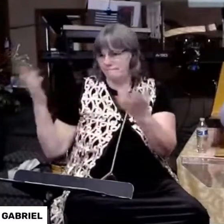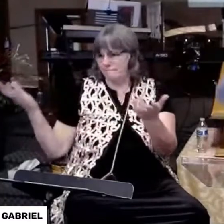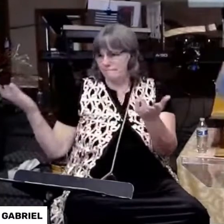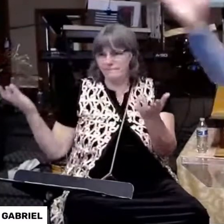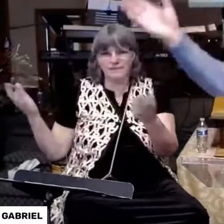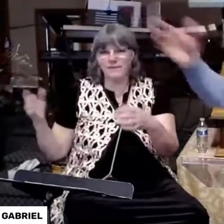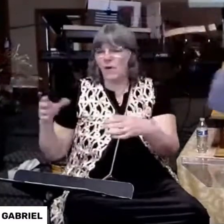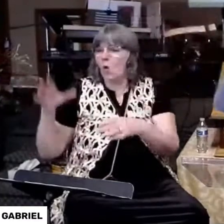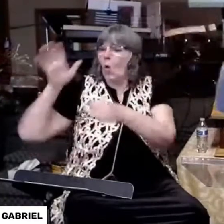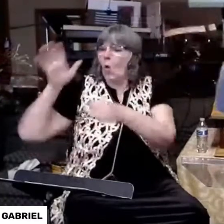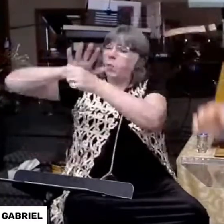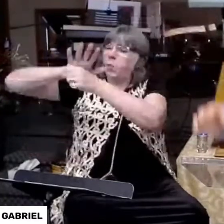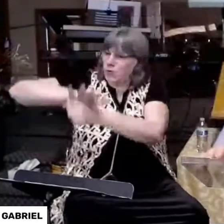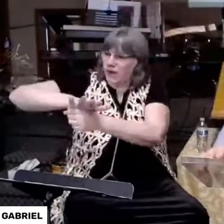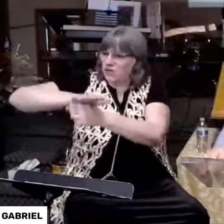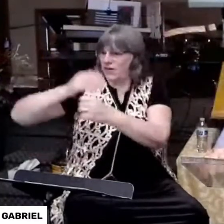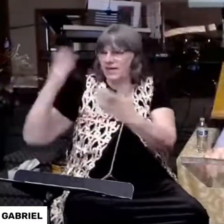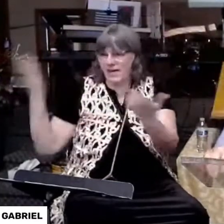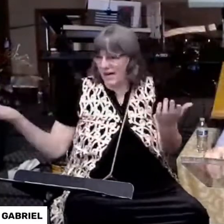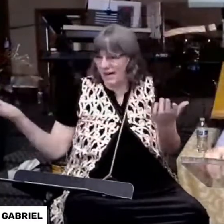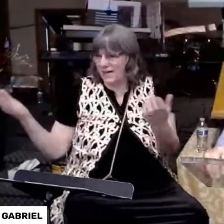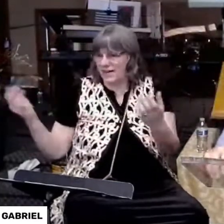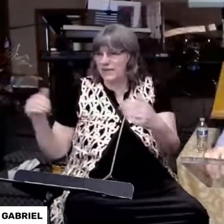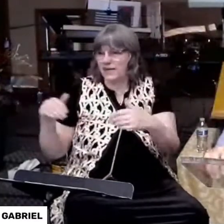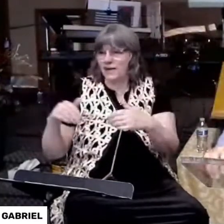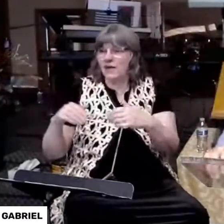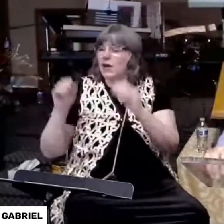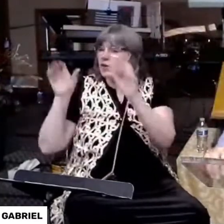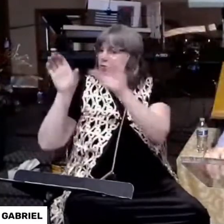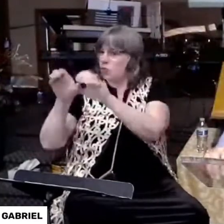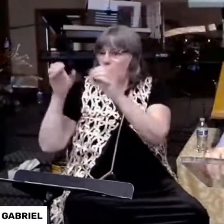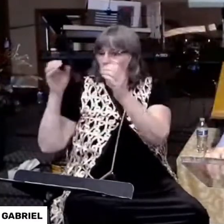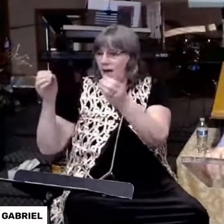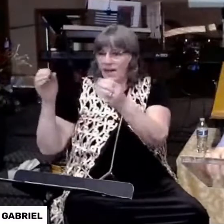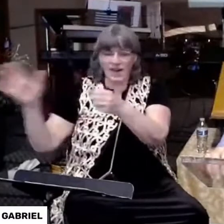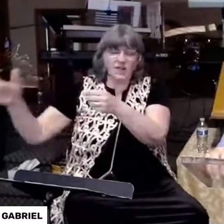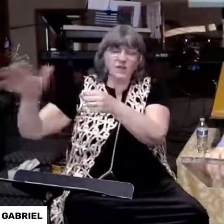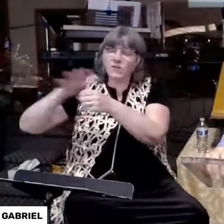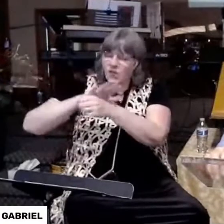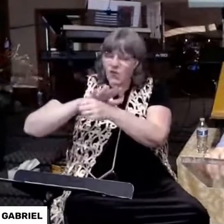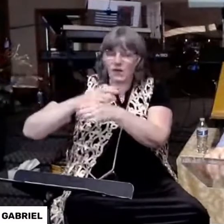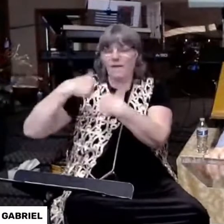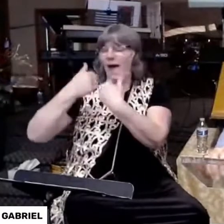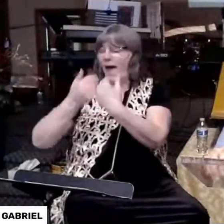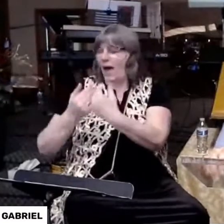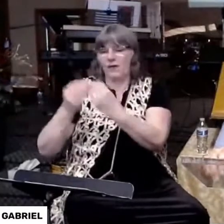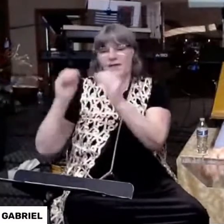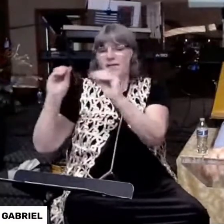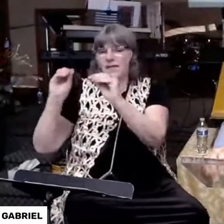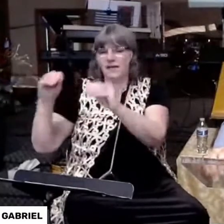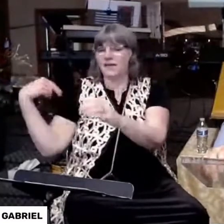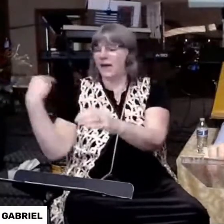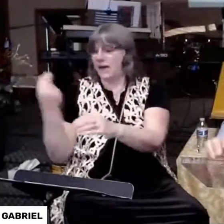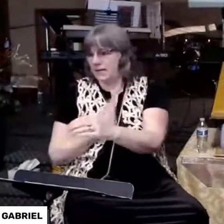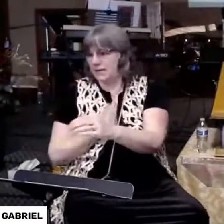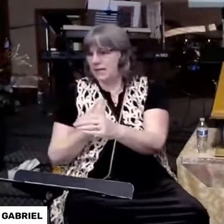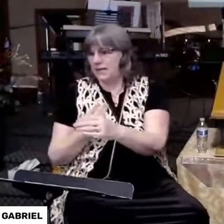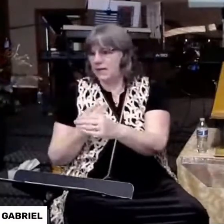and oppression, everything. The Torah is full of that.